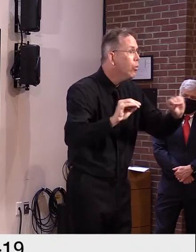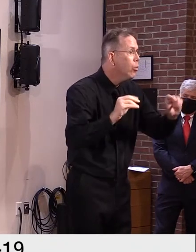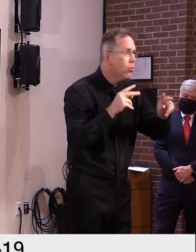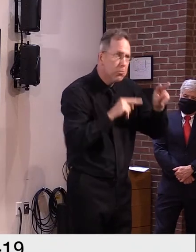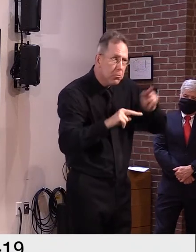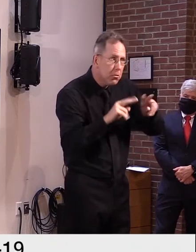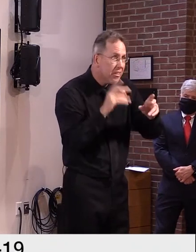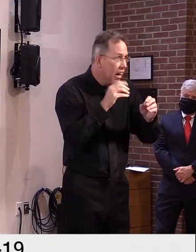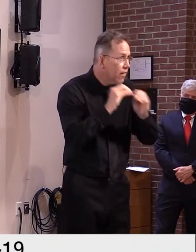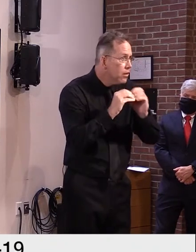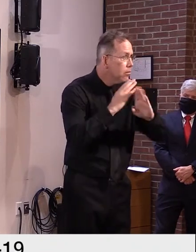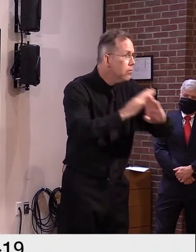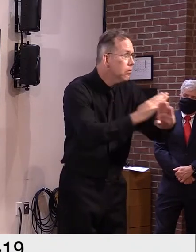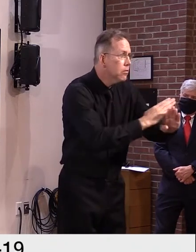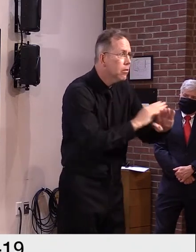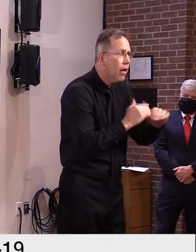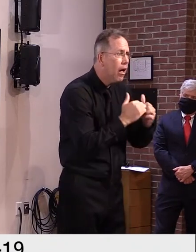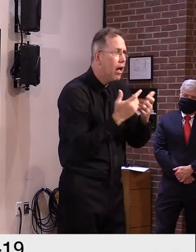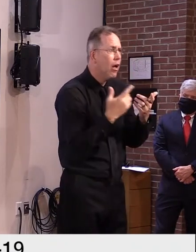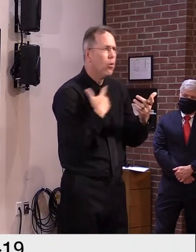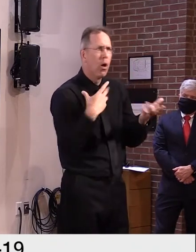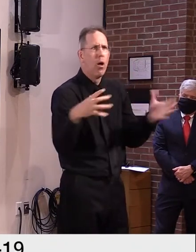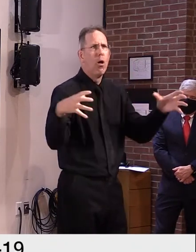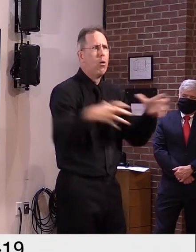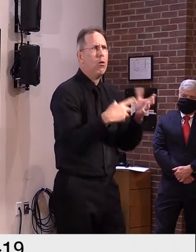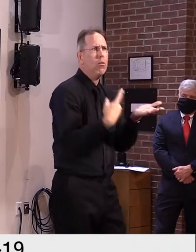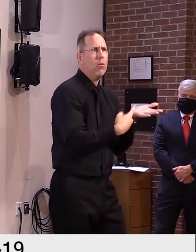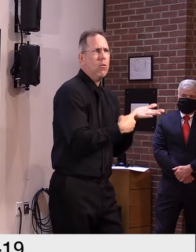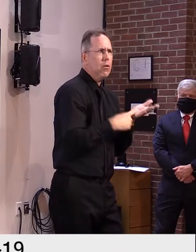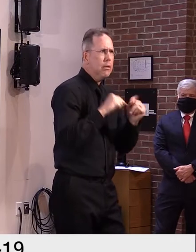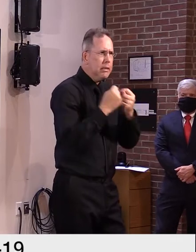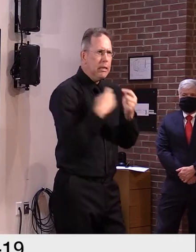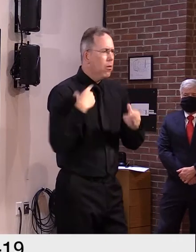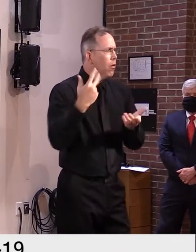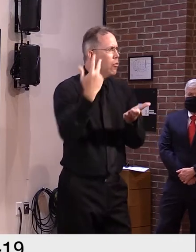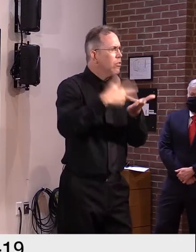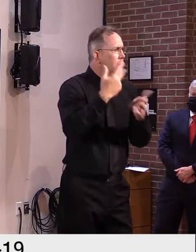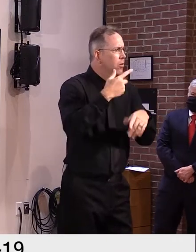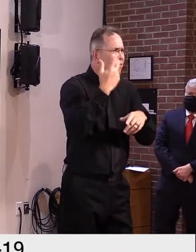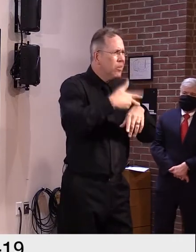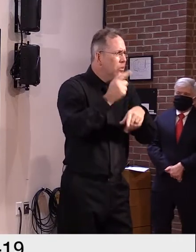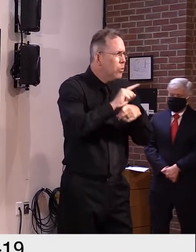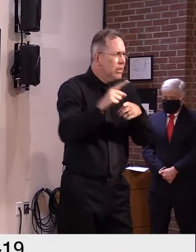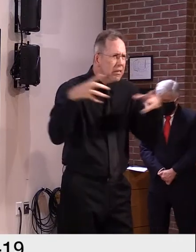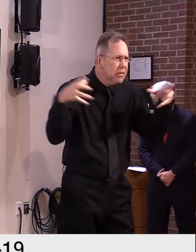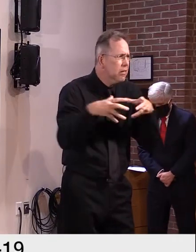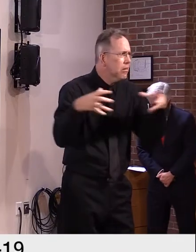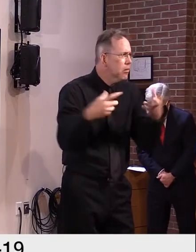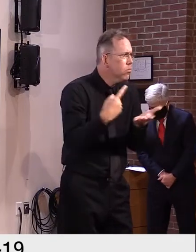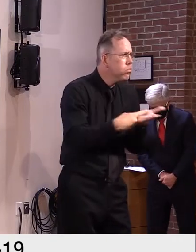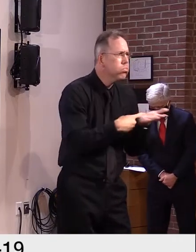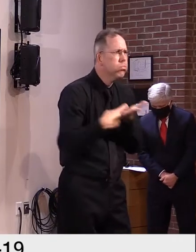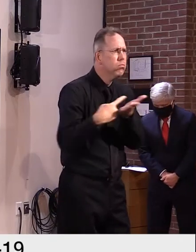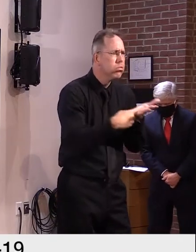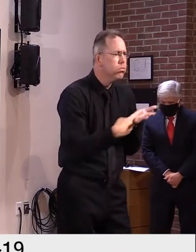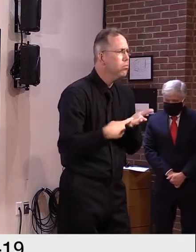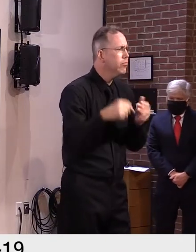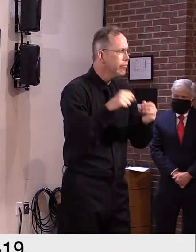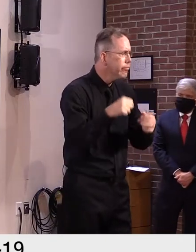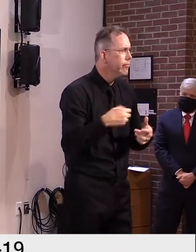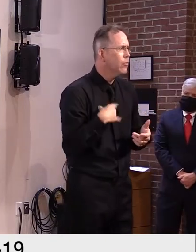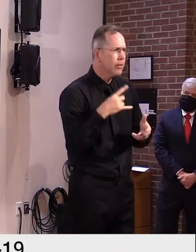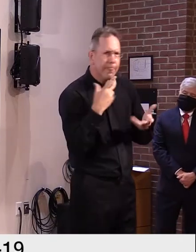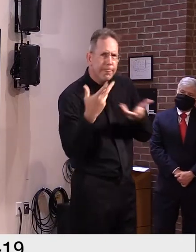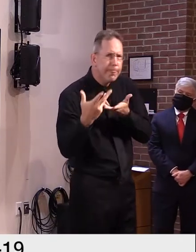talk about this. We have meetings at least three times a week on this with a team of advisors I have